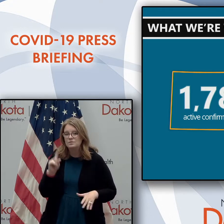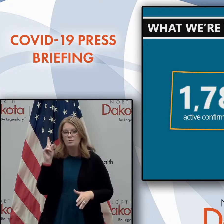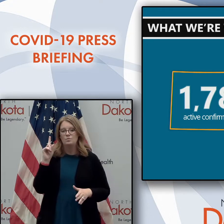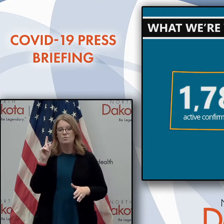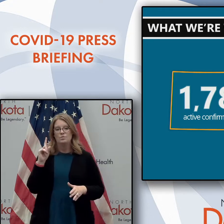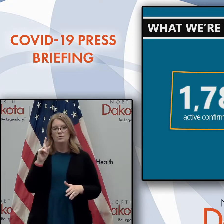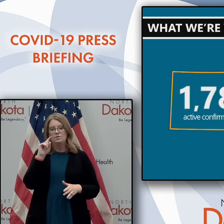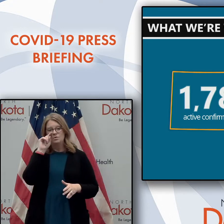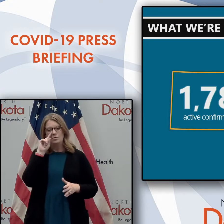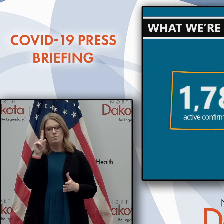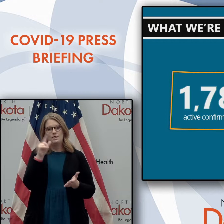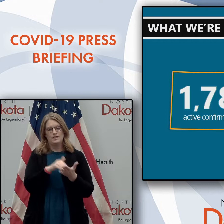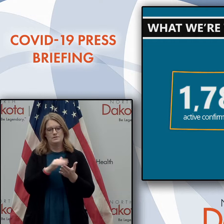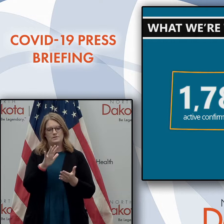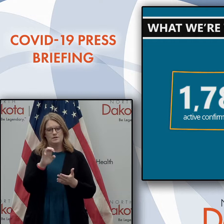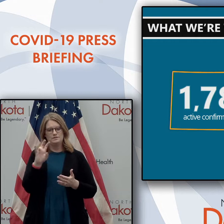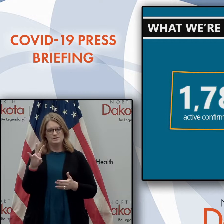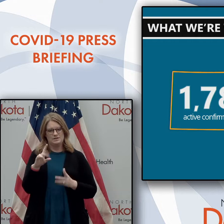1,507 positives out of